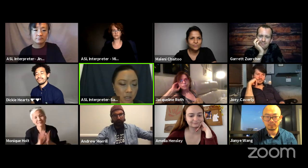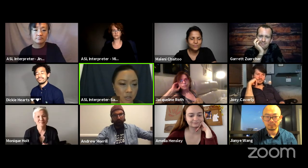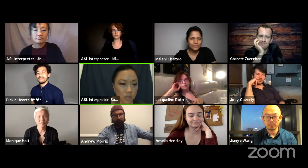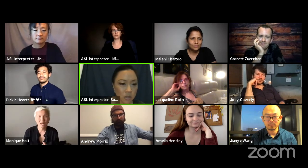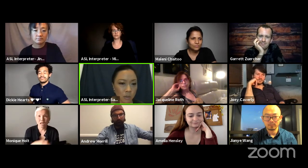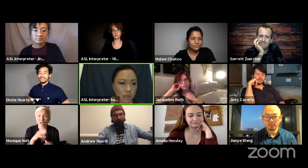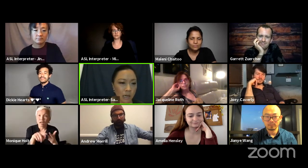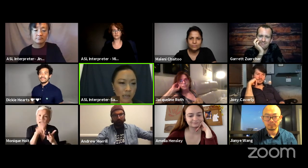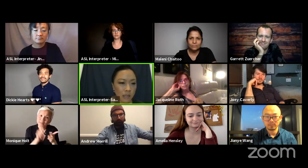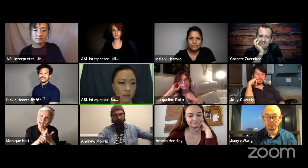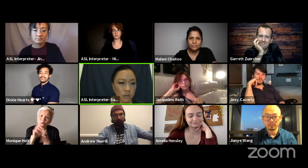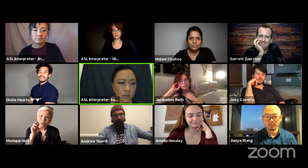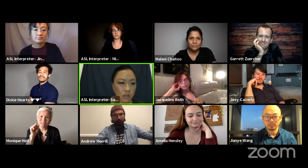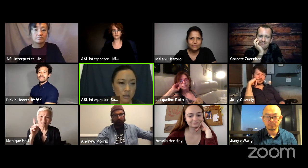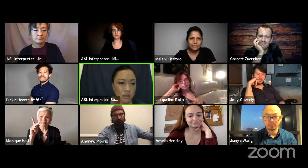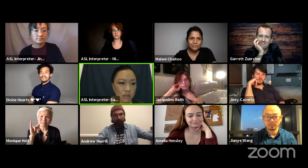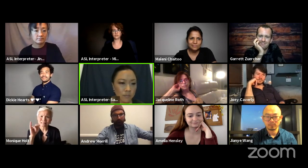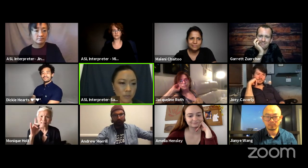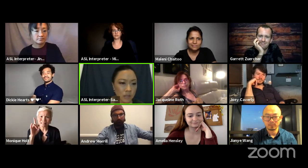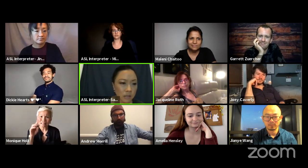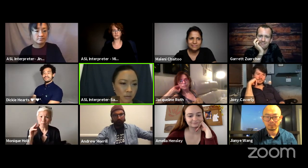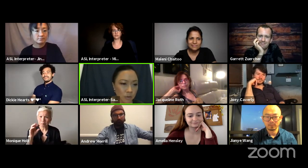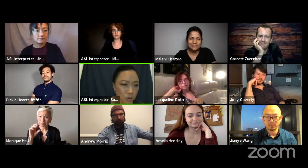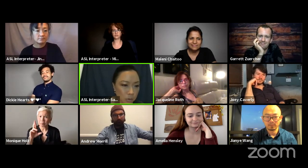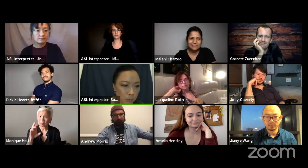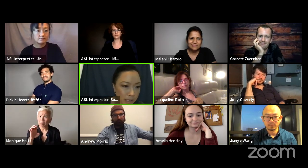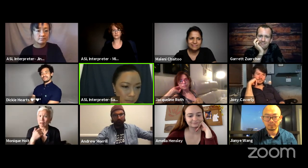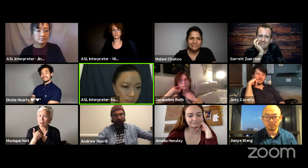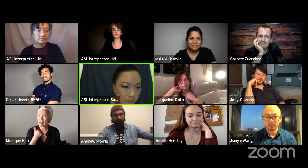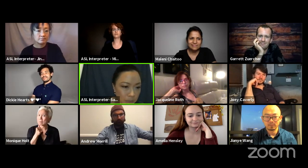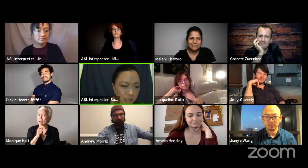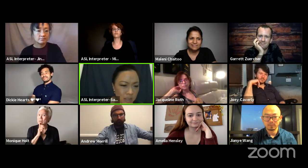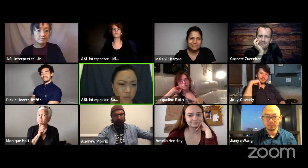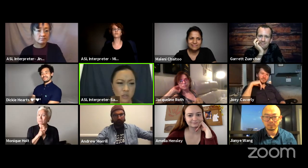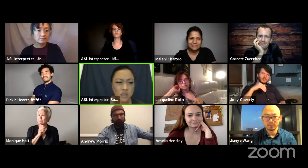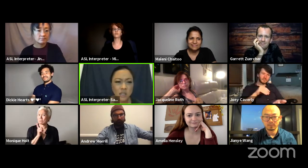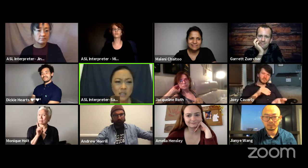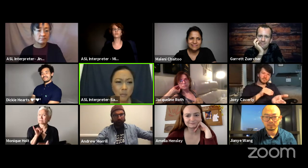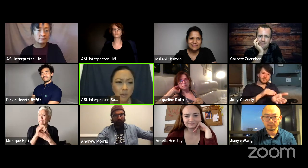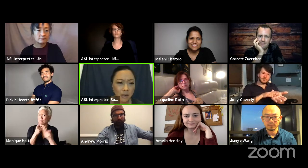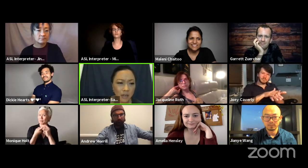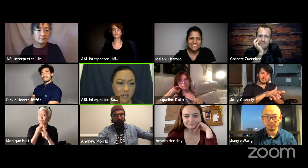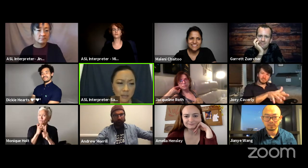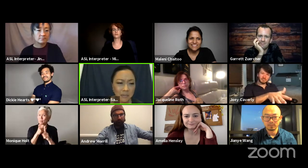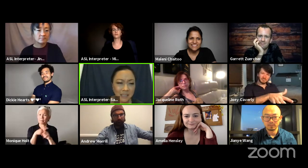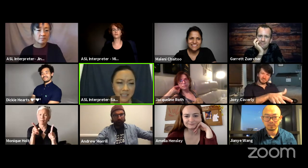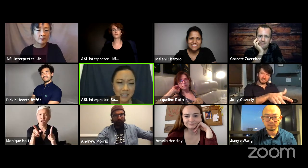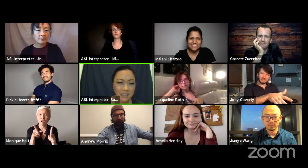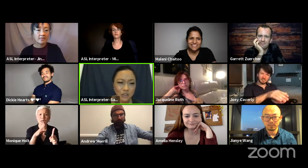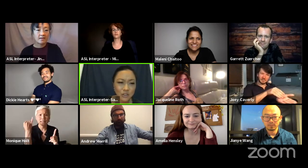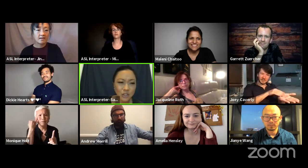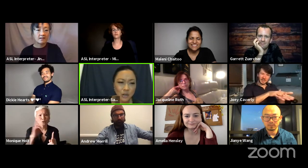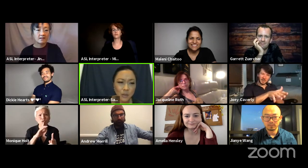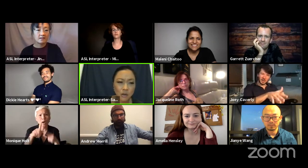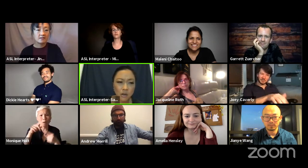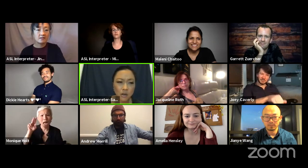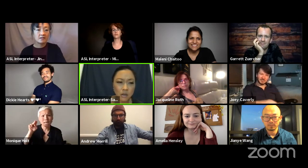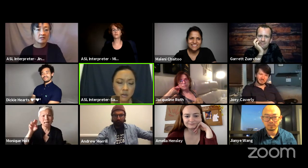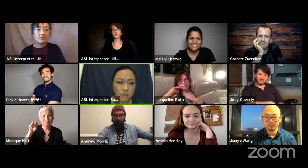animation to be able to highlight those things in another visual way. For skid mark, I'm not sure I recall